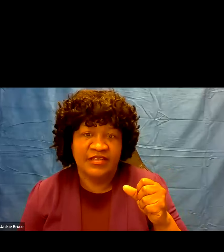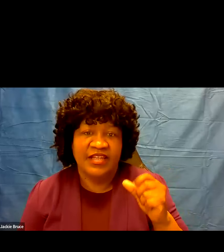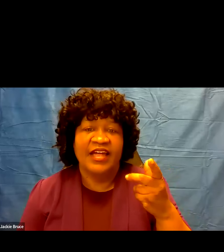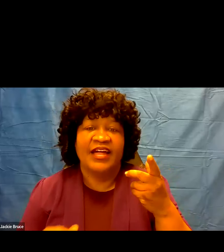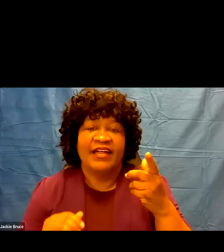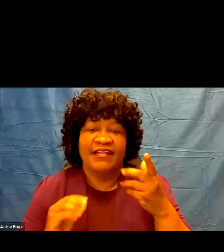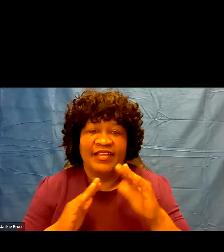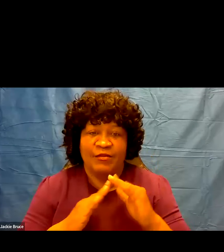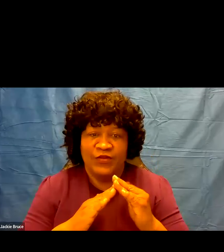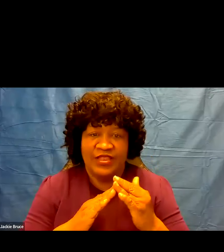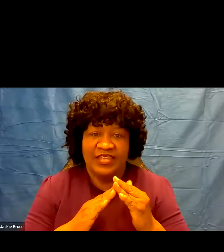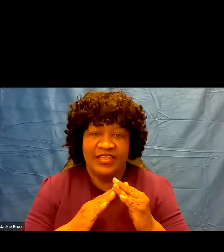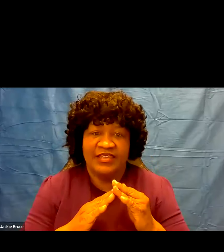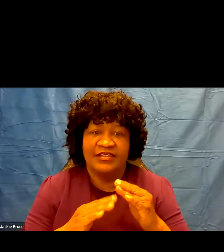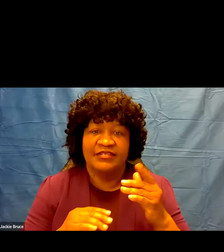Community Services, thank you, Betsy.